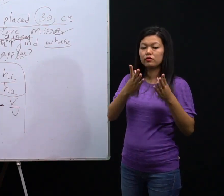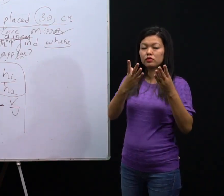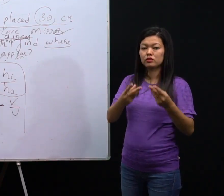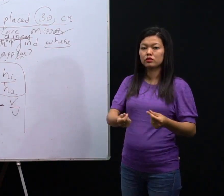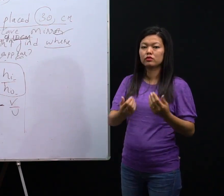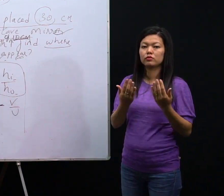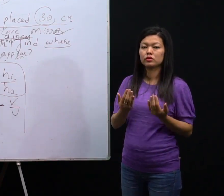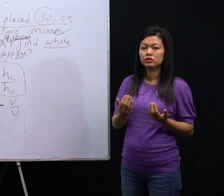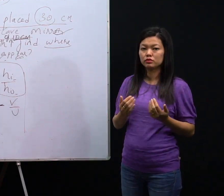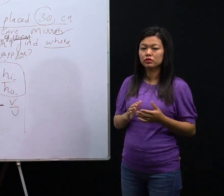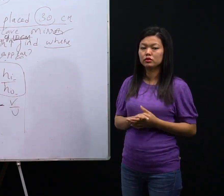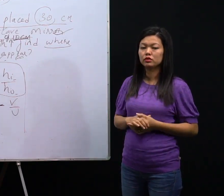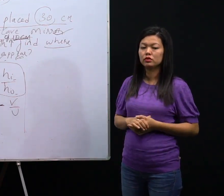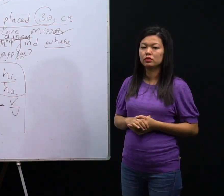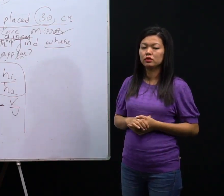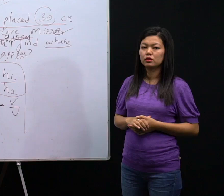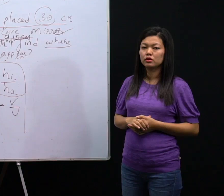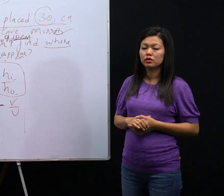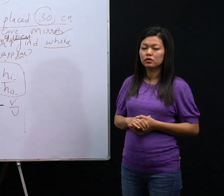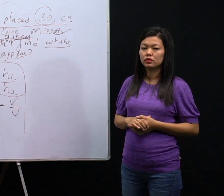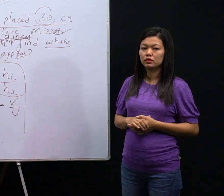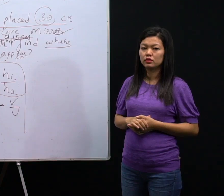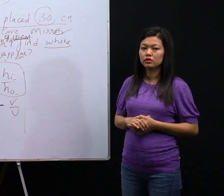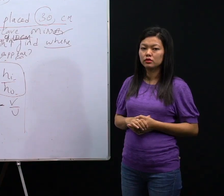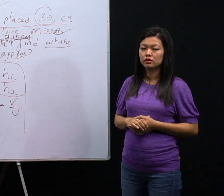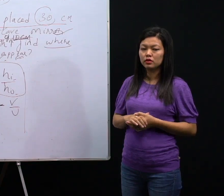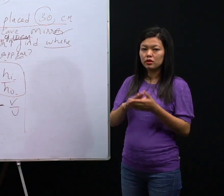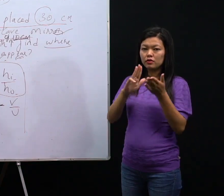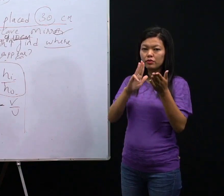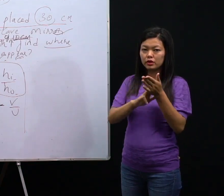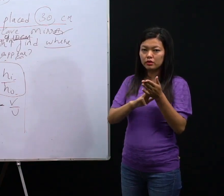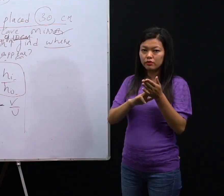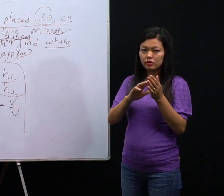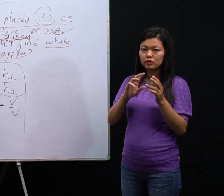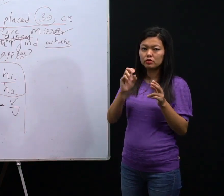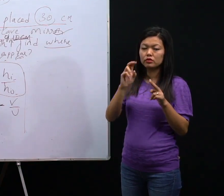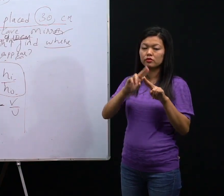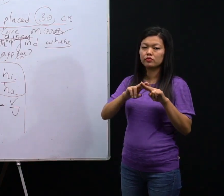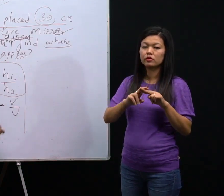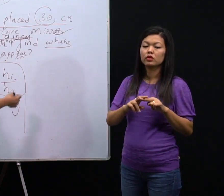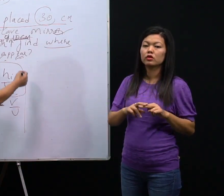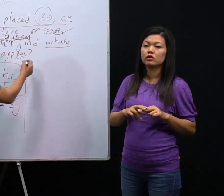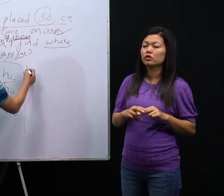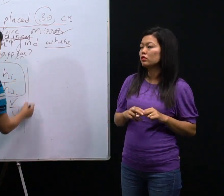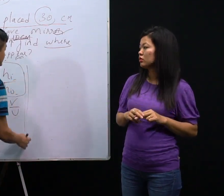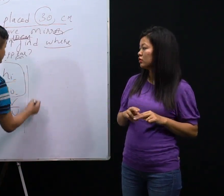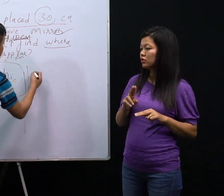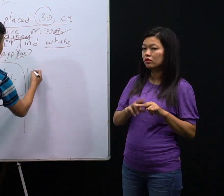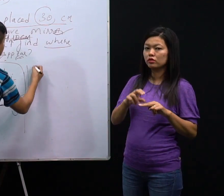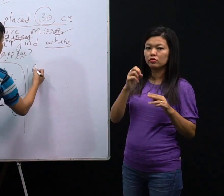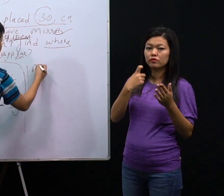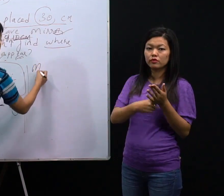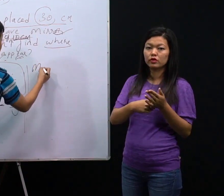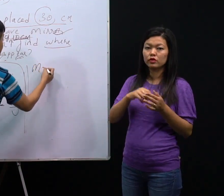Okay, and then the same goes, the magnification for the lens, it is the same. But unlike the mirror,